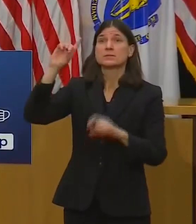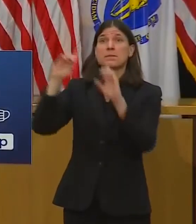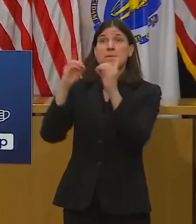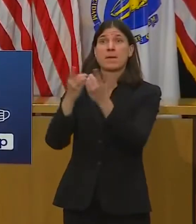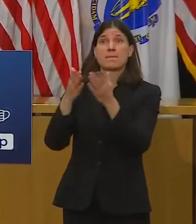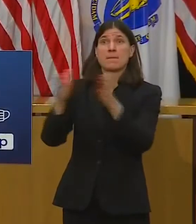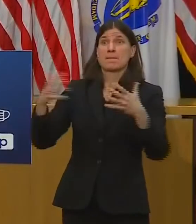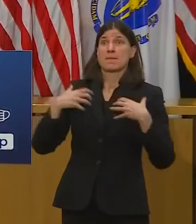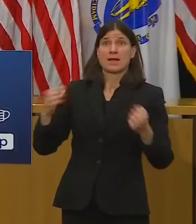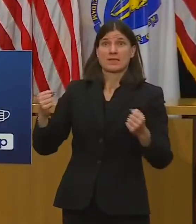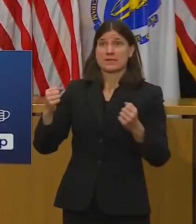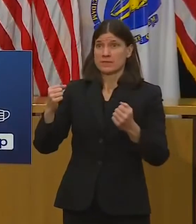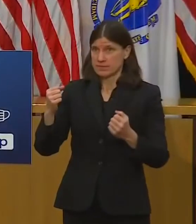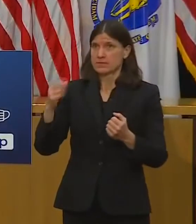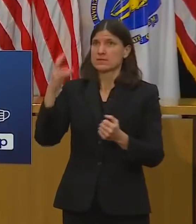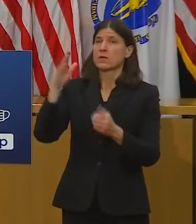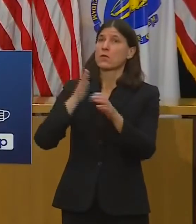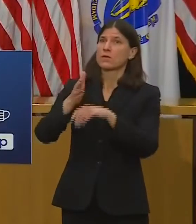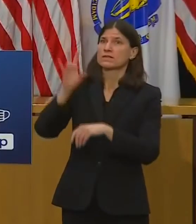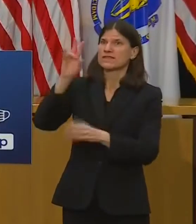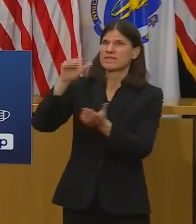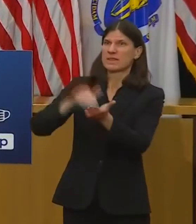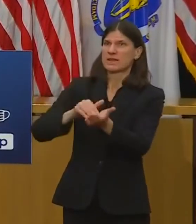cases. That was on